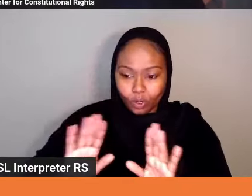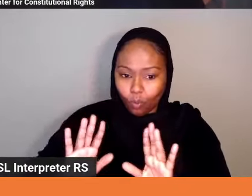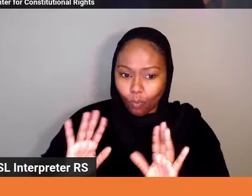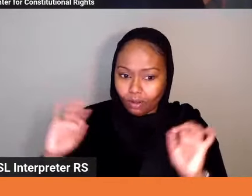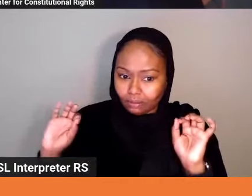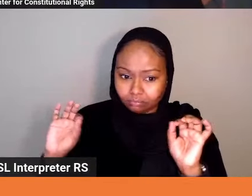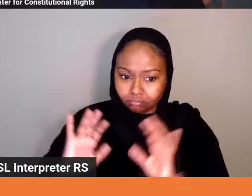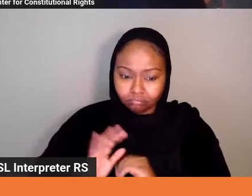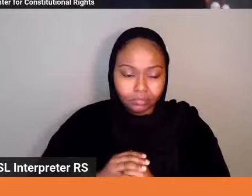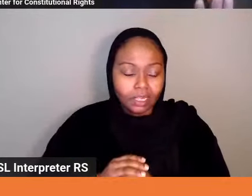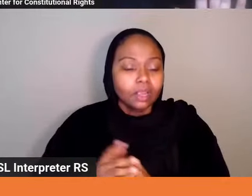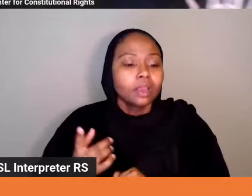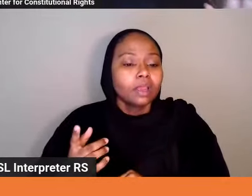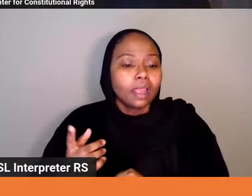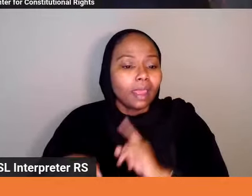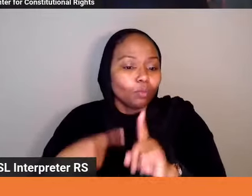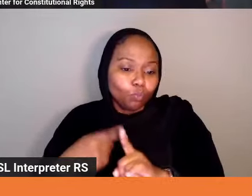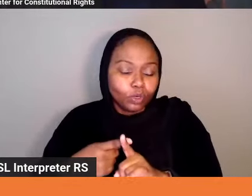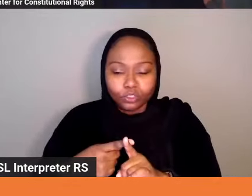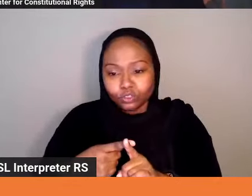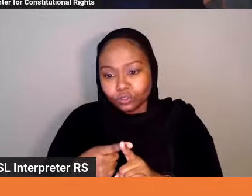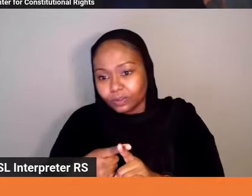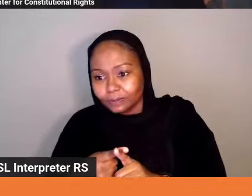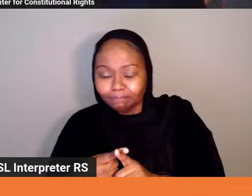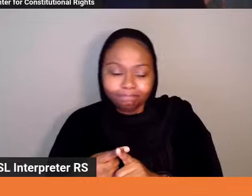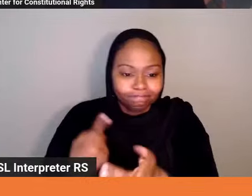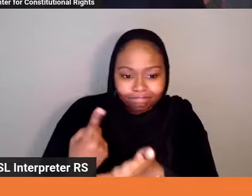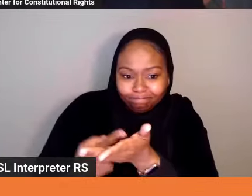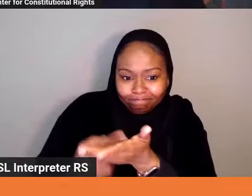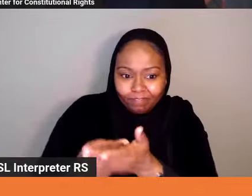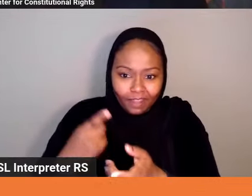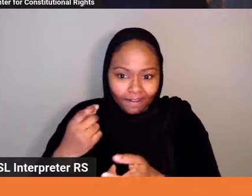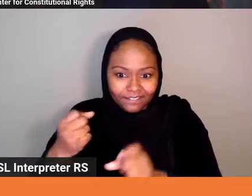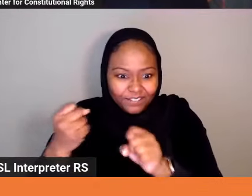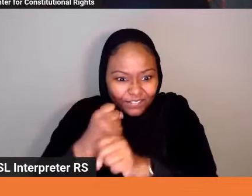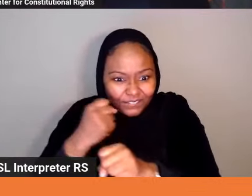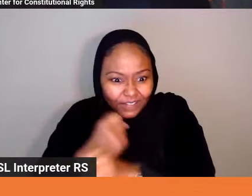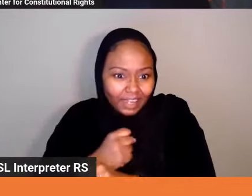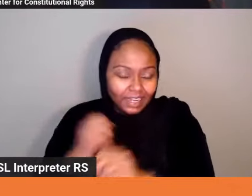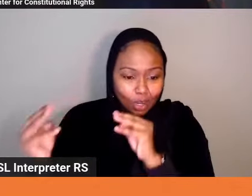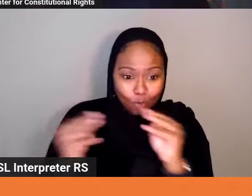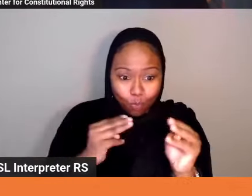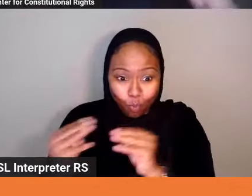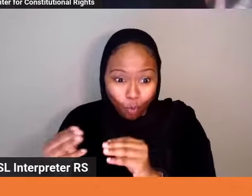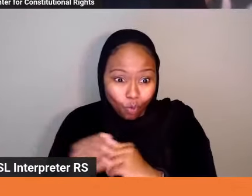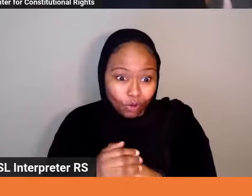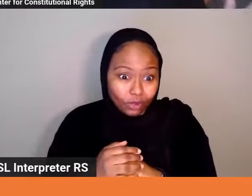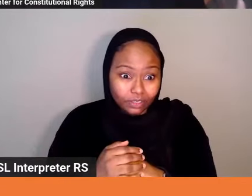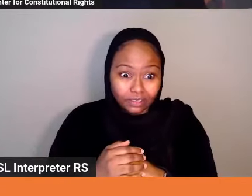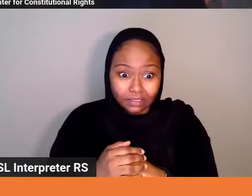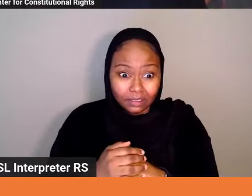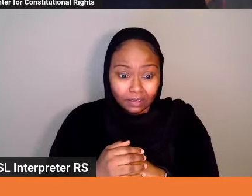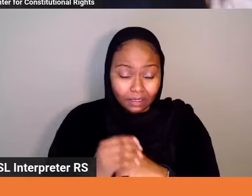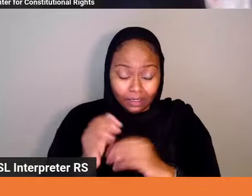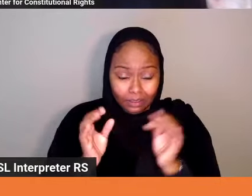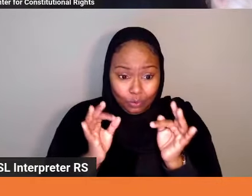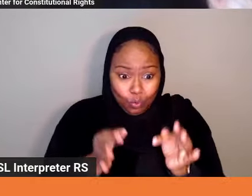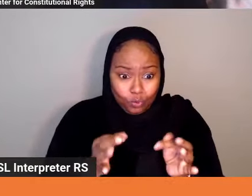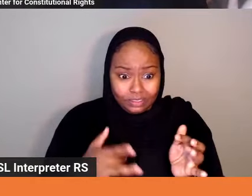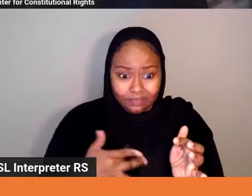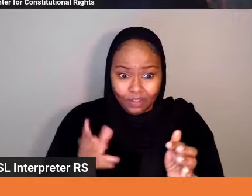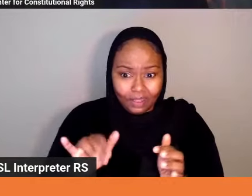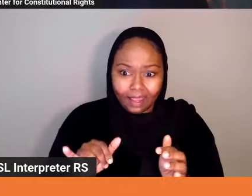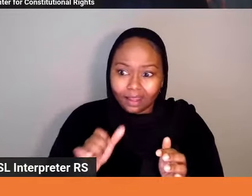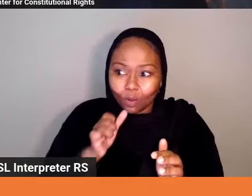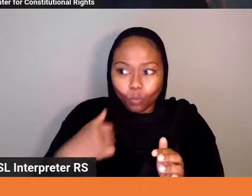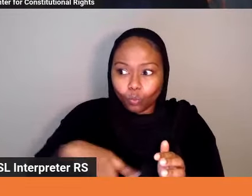when you're talking about fighting wars or occupations, you know, this is not something where people on the field should be